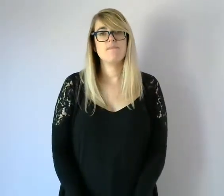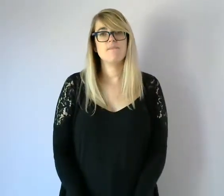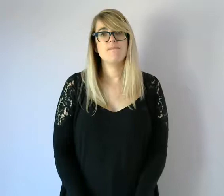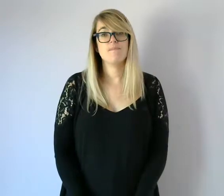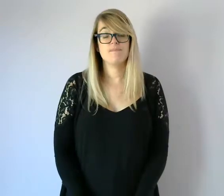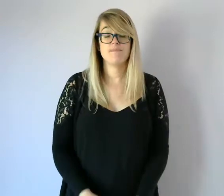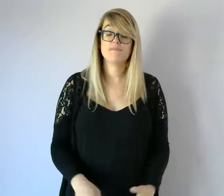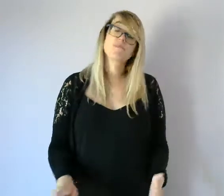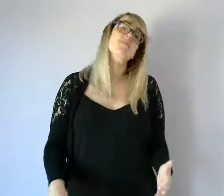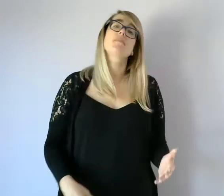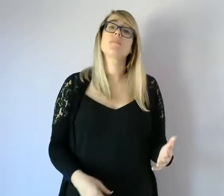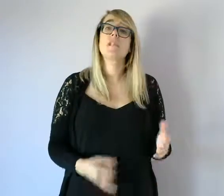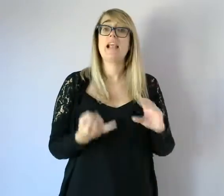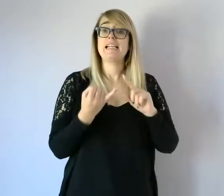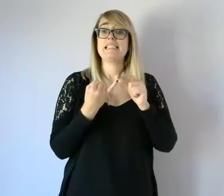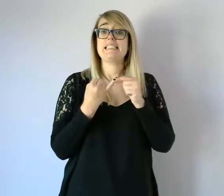6, modern slavery,